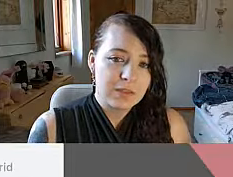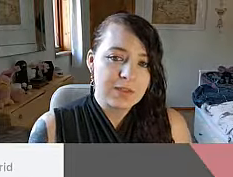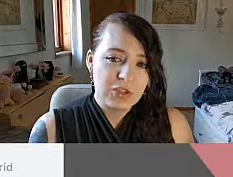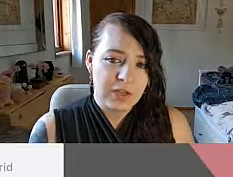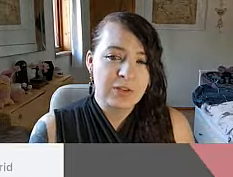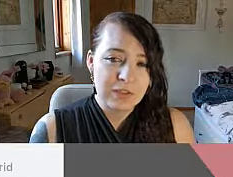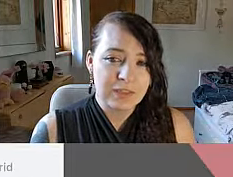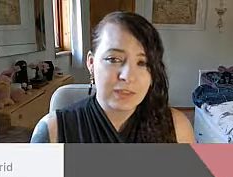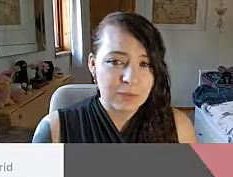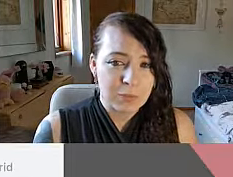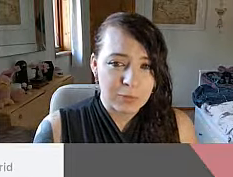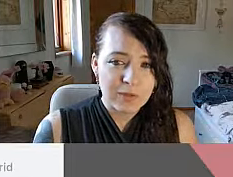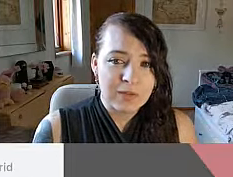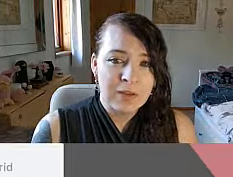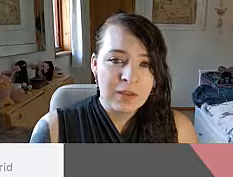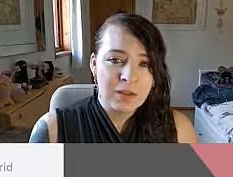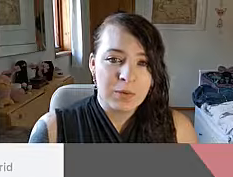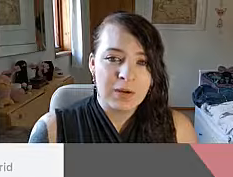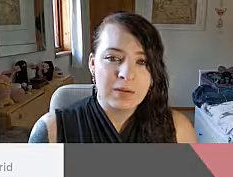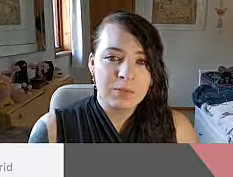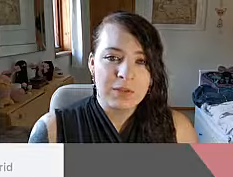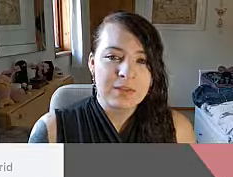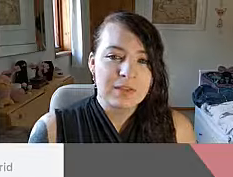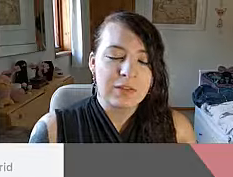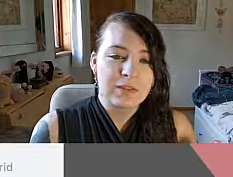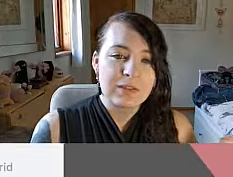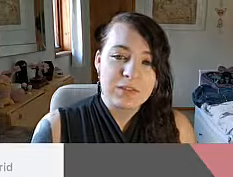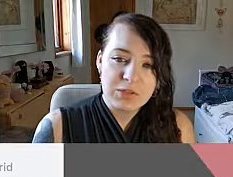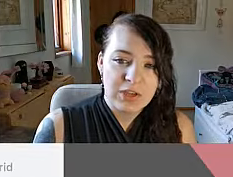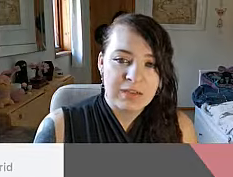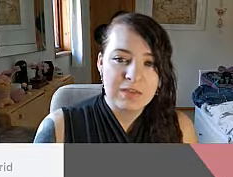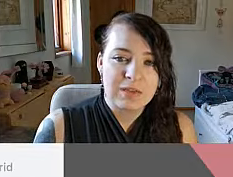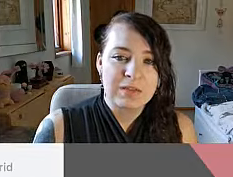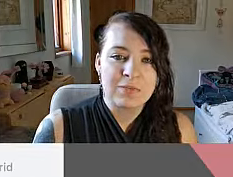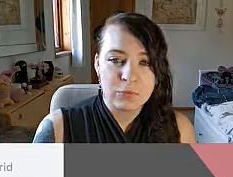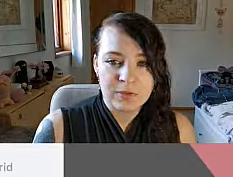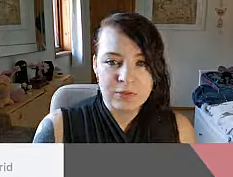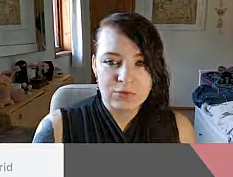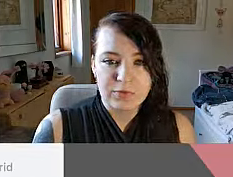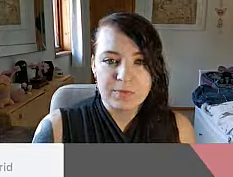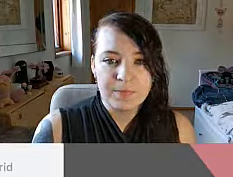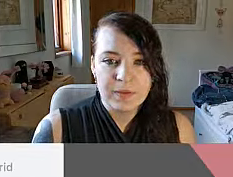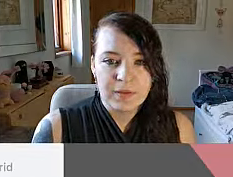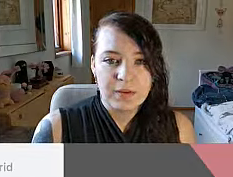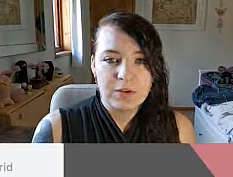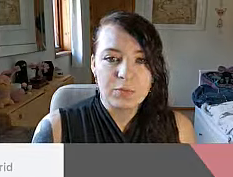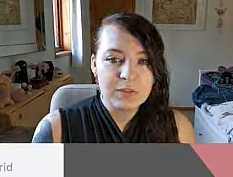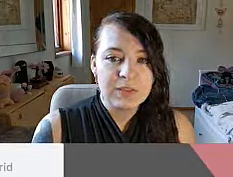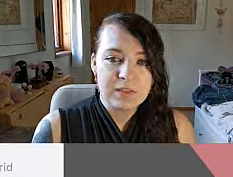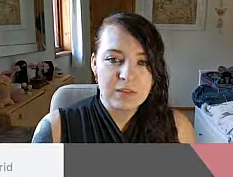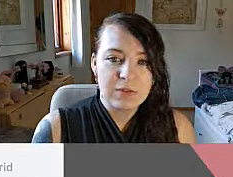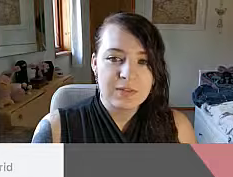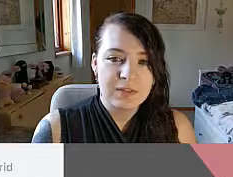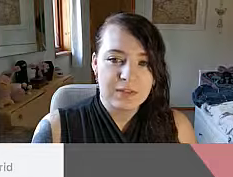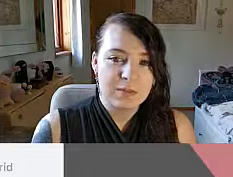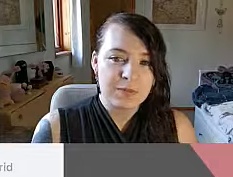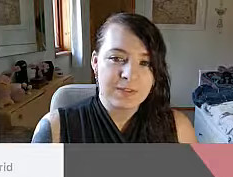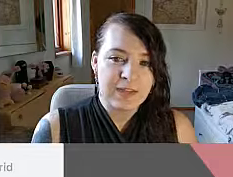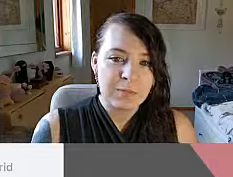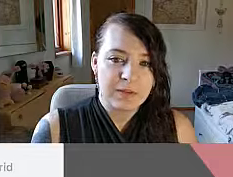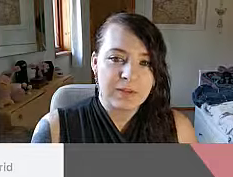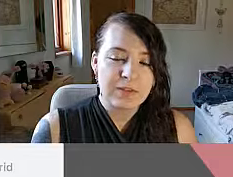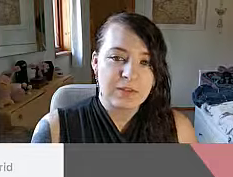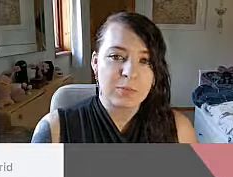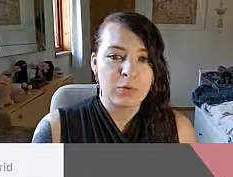This does change slightly in mobile, where we consider things like switch access and voice control, and you will need to use